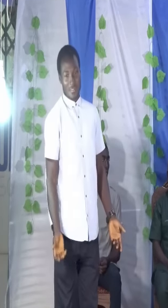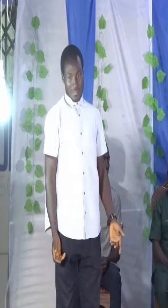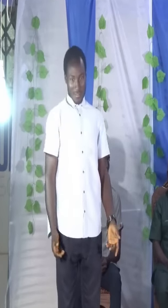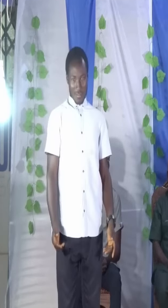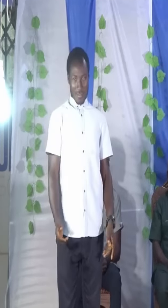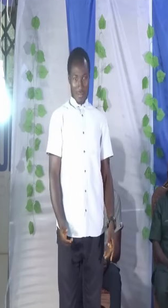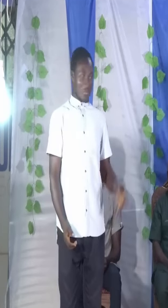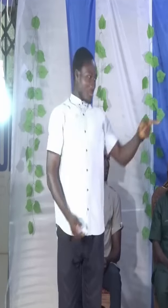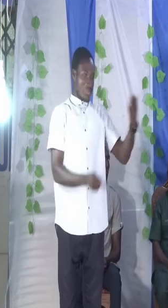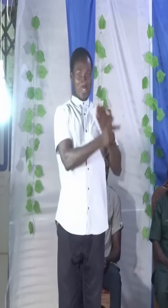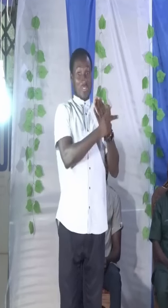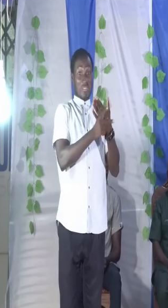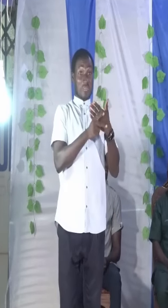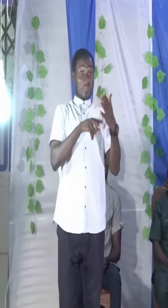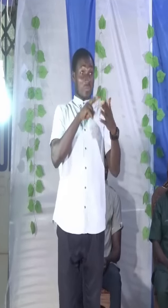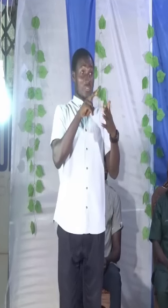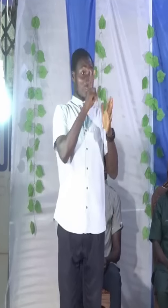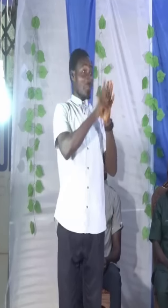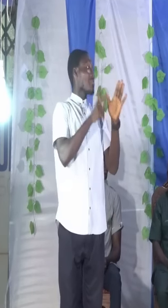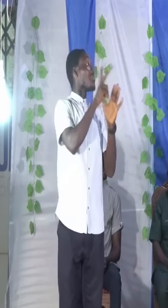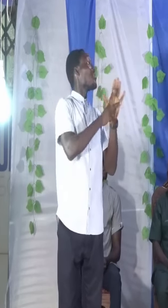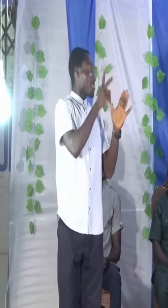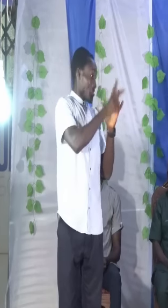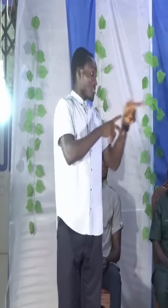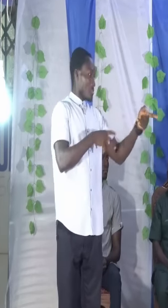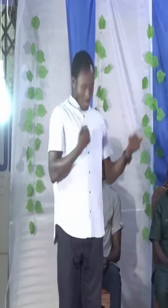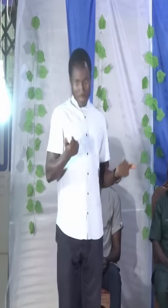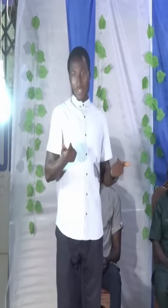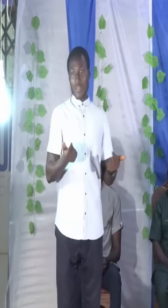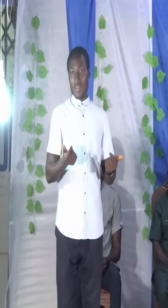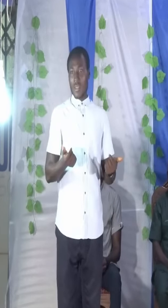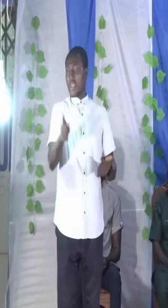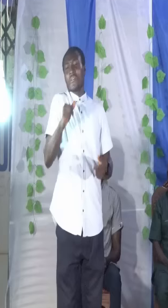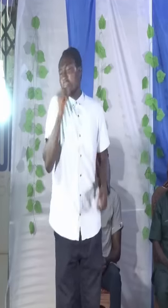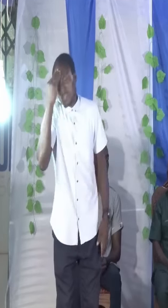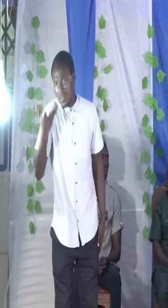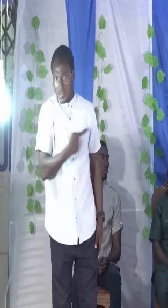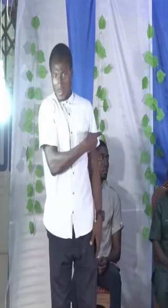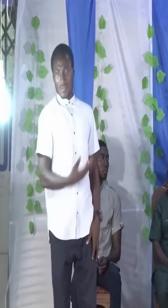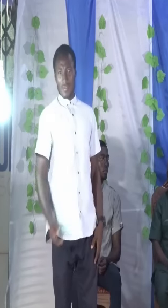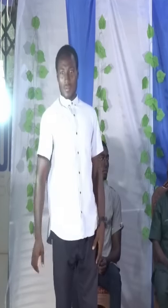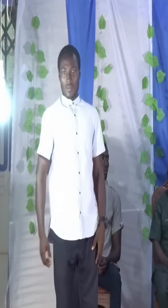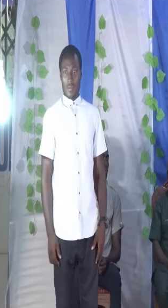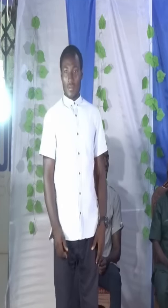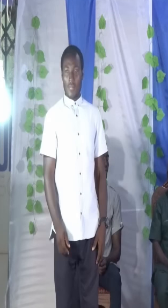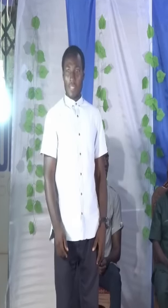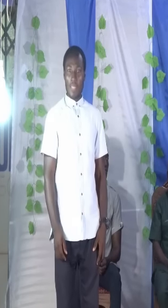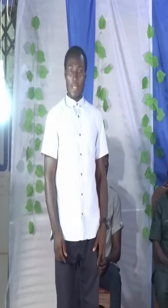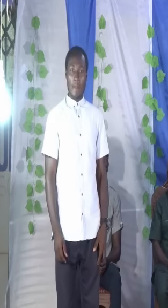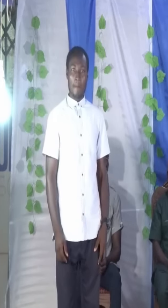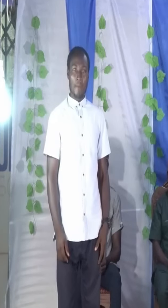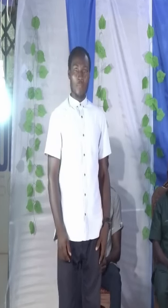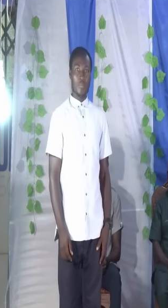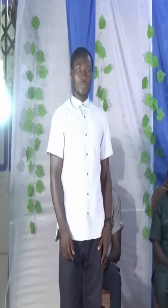onyankopɔn sɛdeɛ ɛbɛyɛ a yɛn nyinaa bɛsua na nkea tumi ayɛ ɛde ahyɛ awurade din kronkron no animuonyam